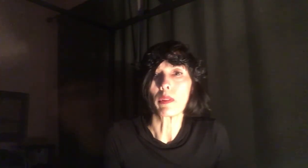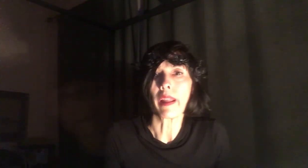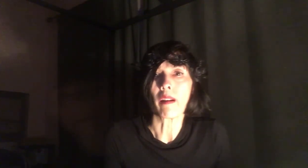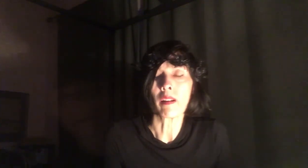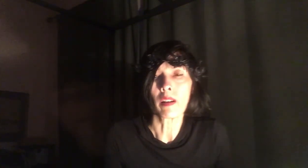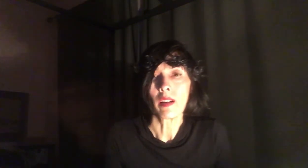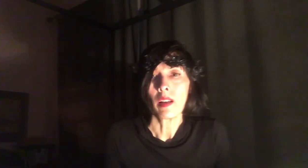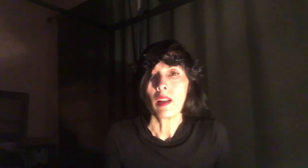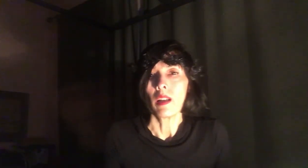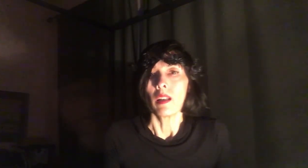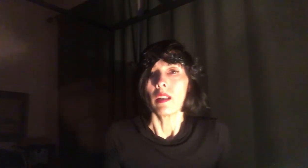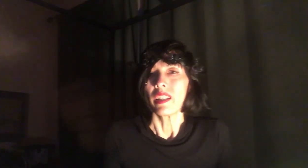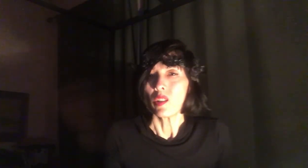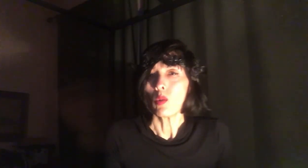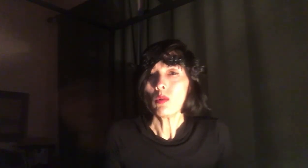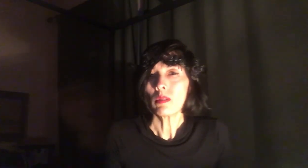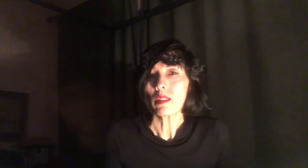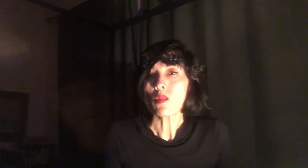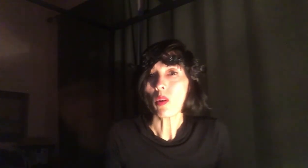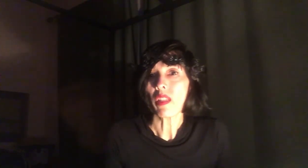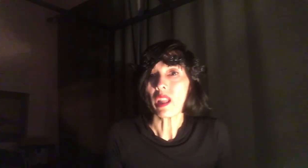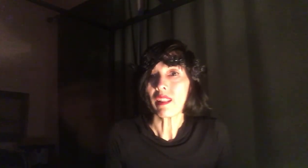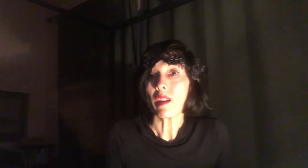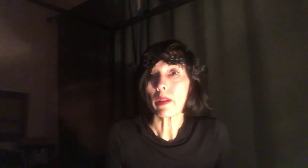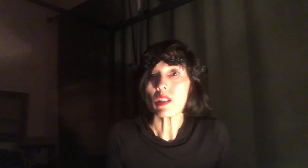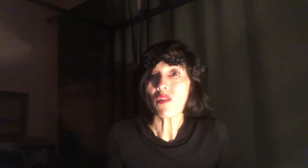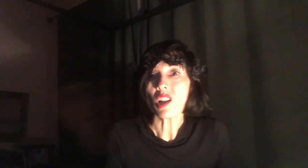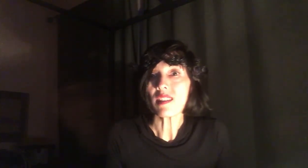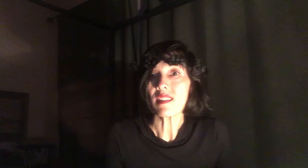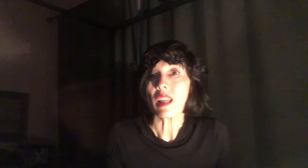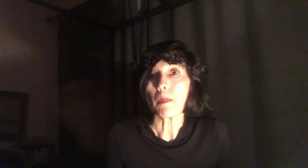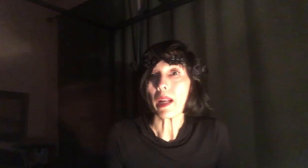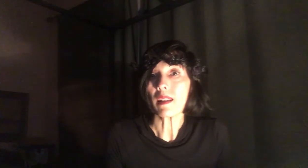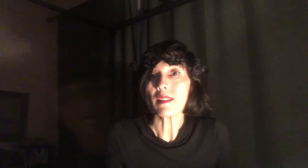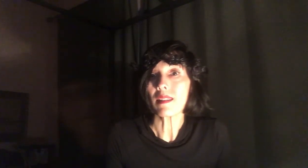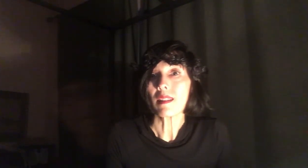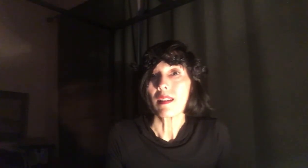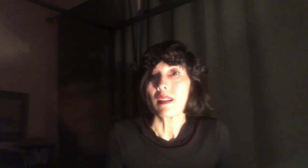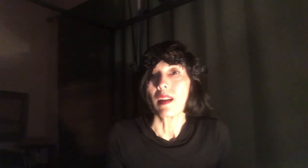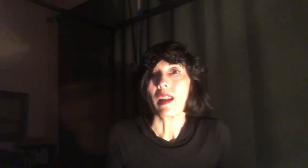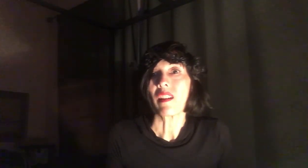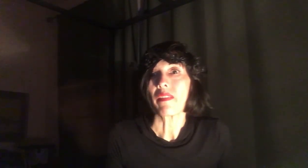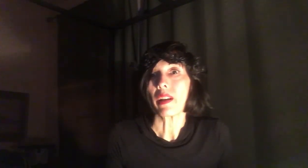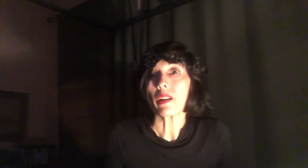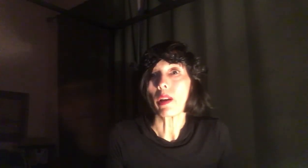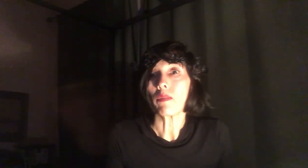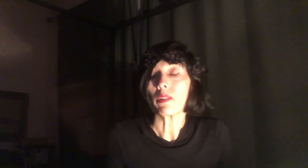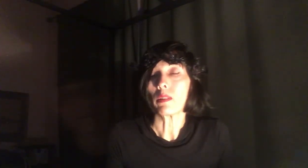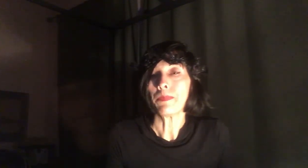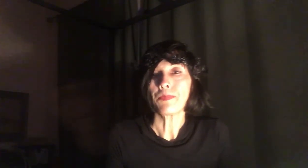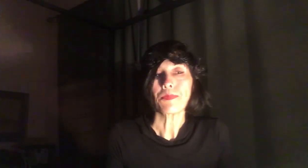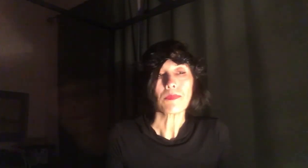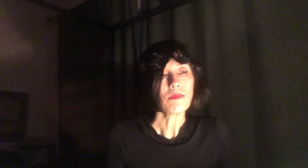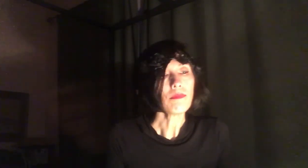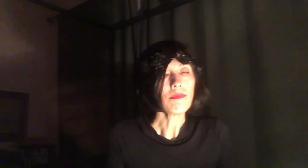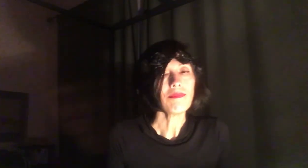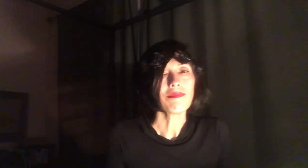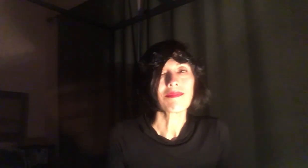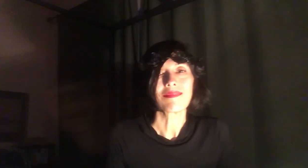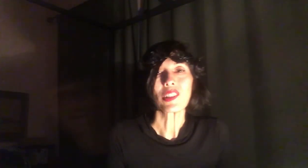there. You know, it's worth it. They reach for us, they pick us, and they're very grateful. So